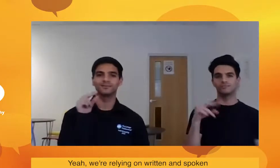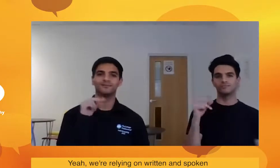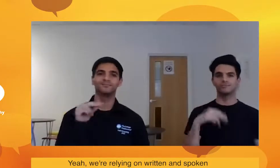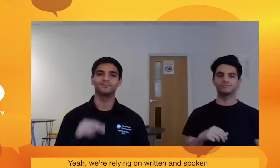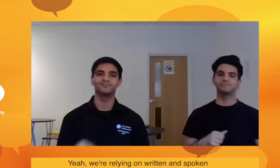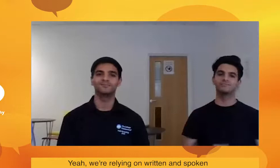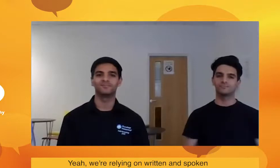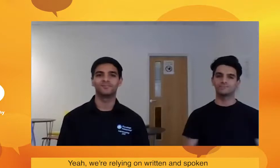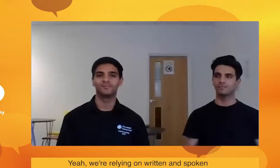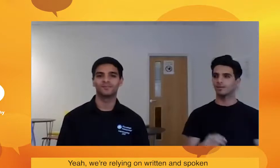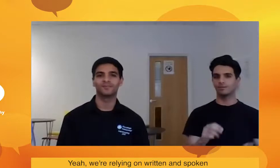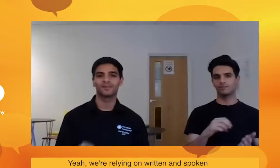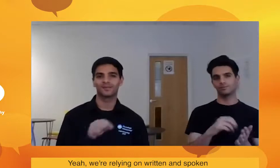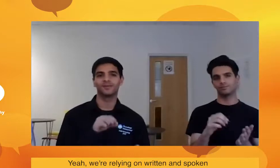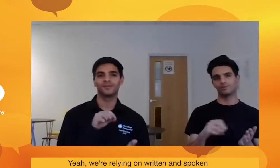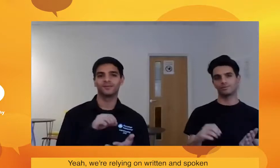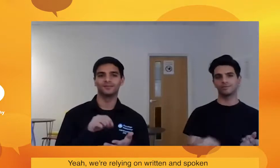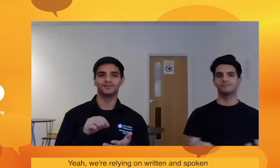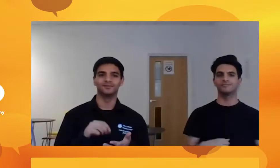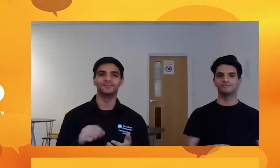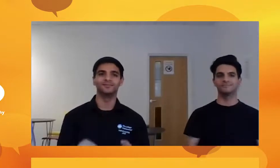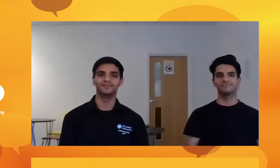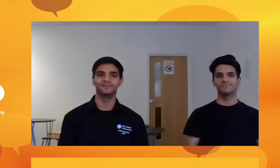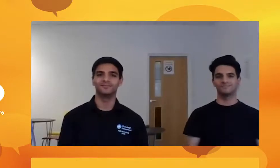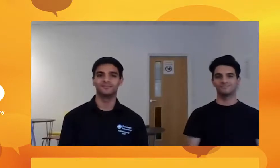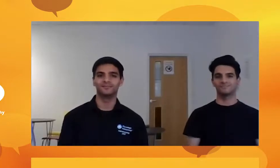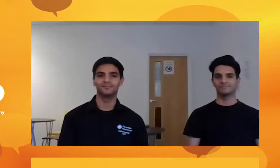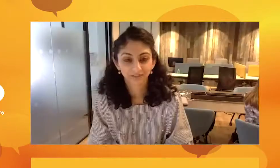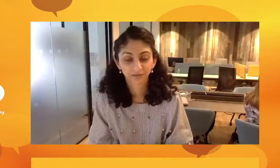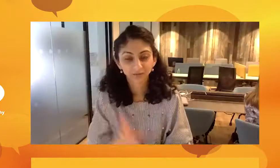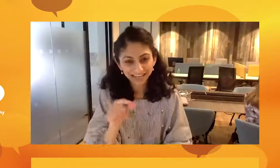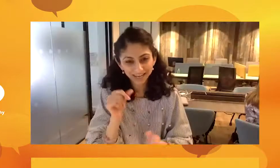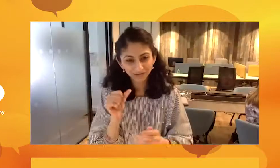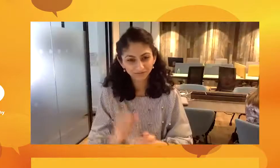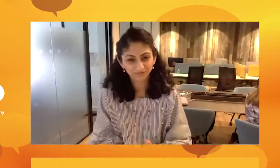and spoken communication, really, that's it.